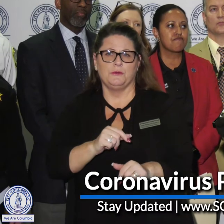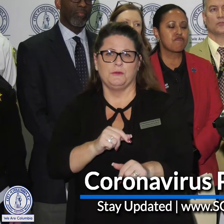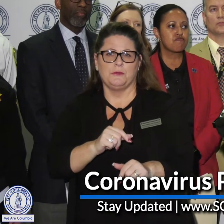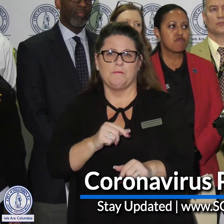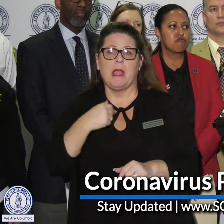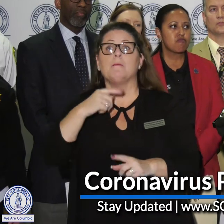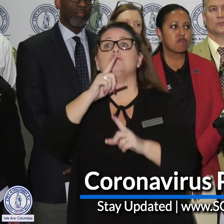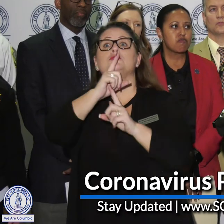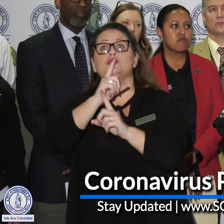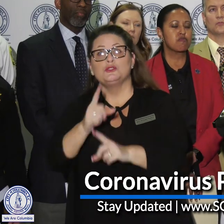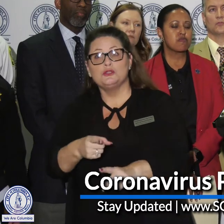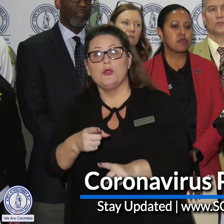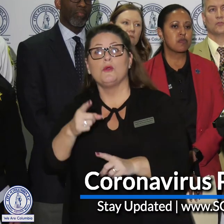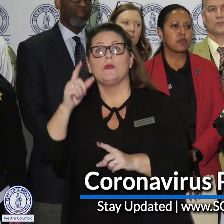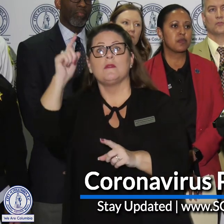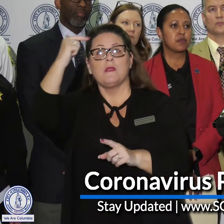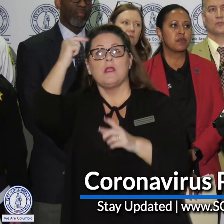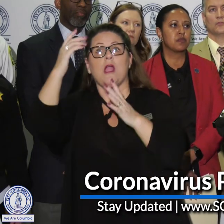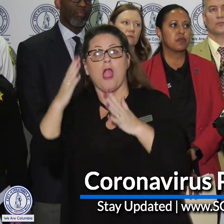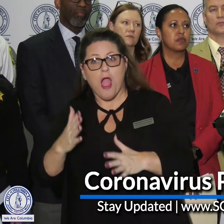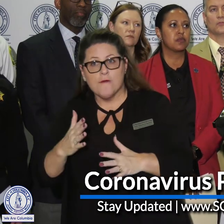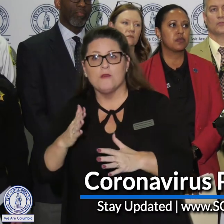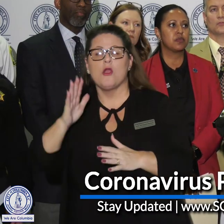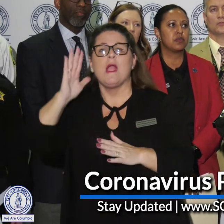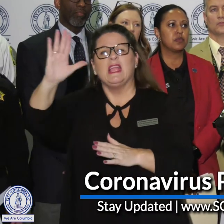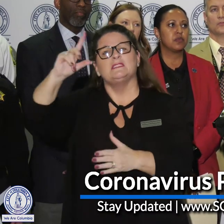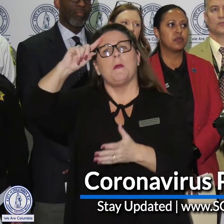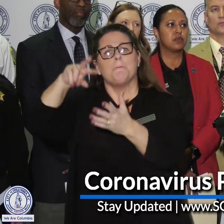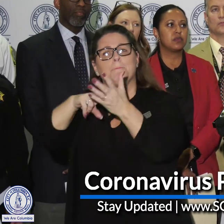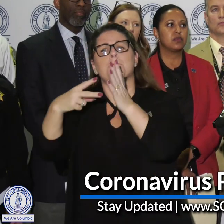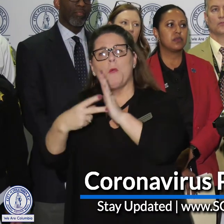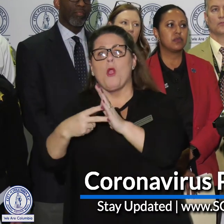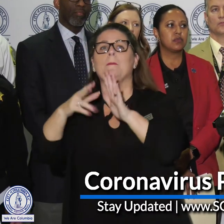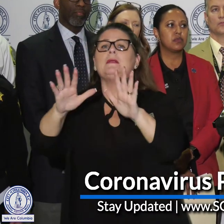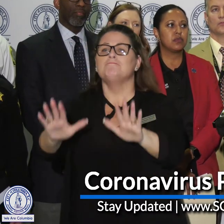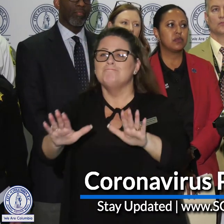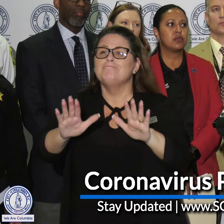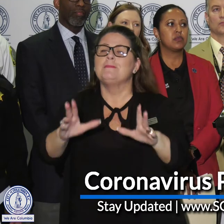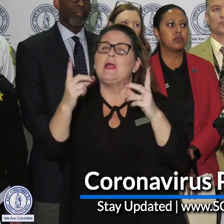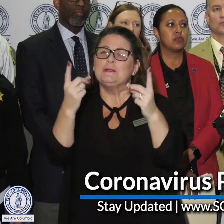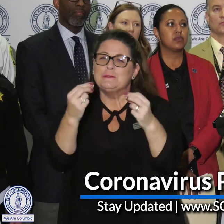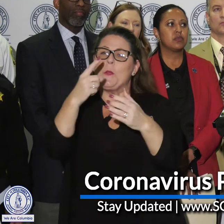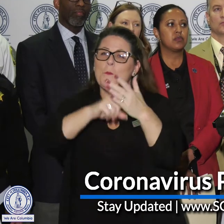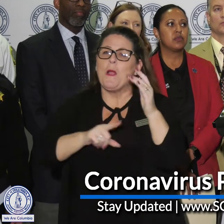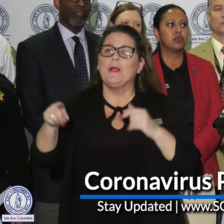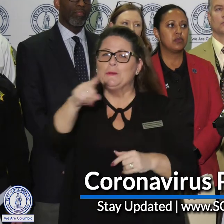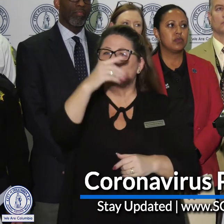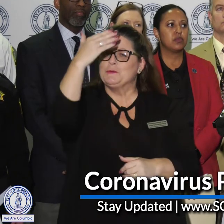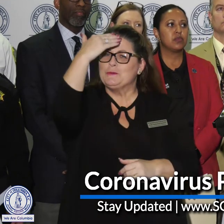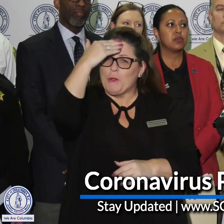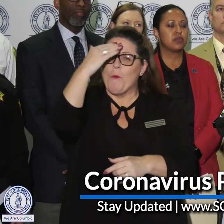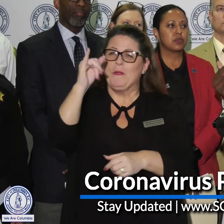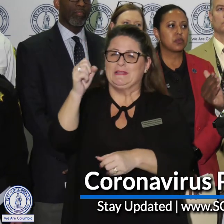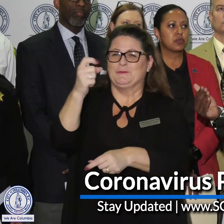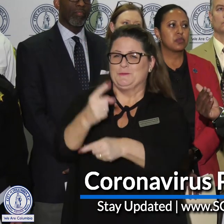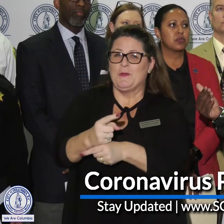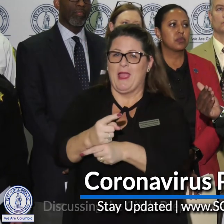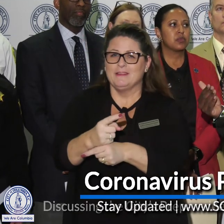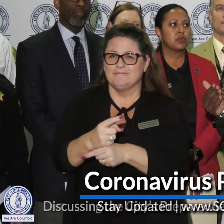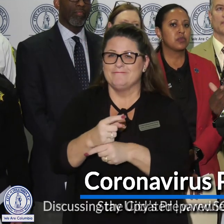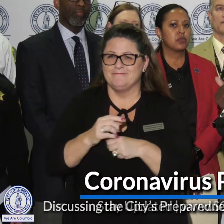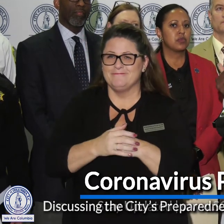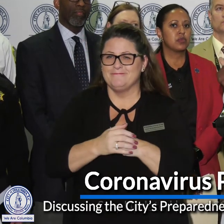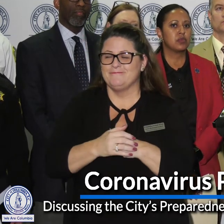I'm sure the governor's admonition is everyone just do the things that we know we're supposed to do. As Dr.